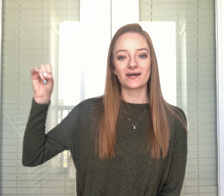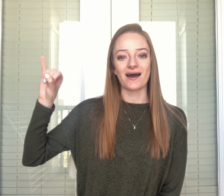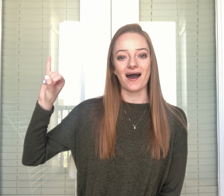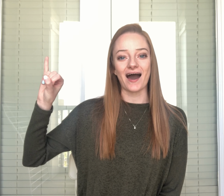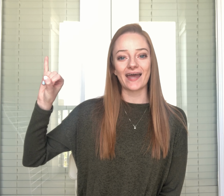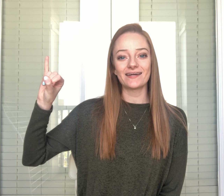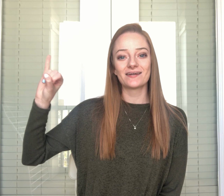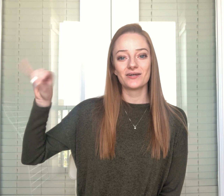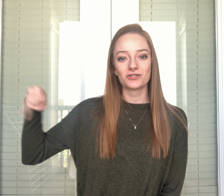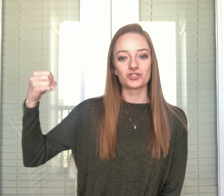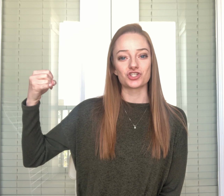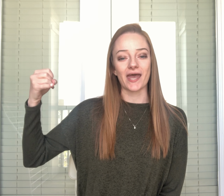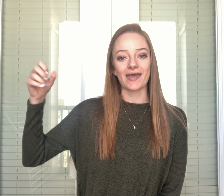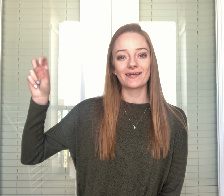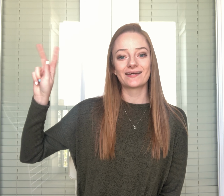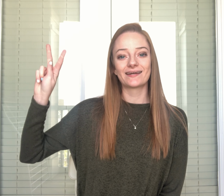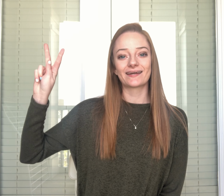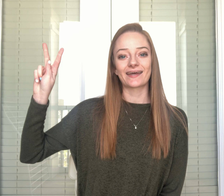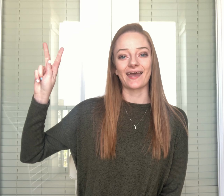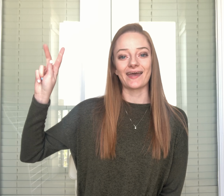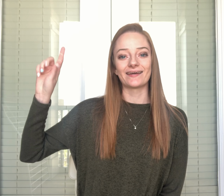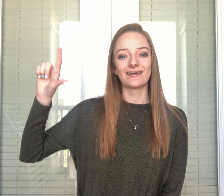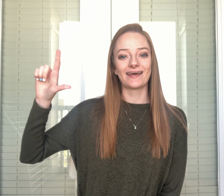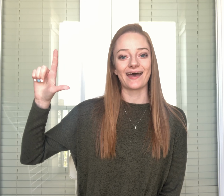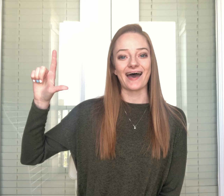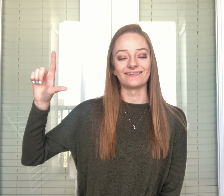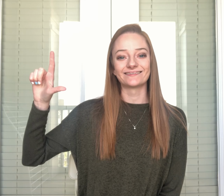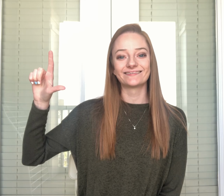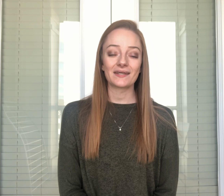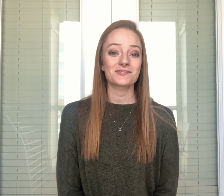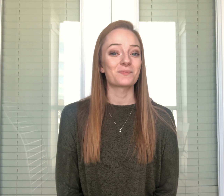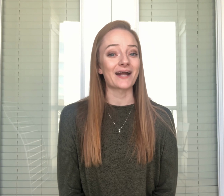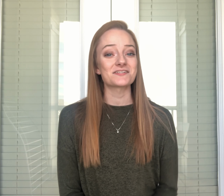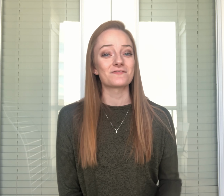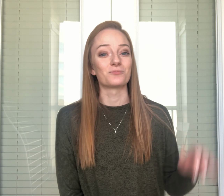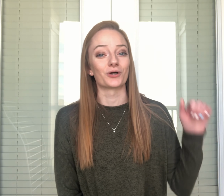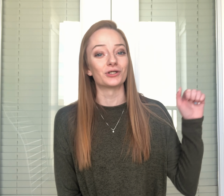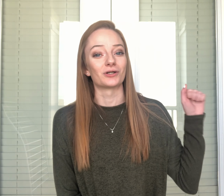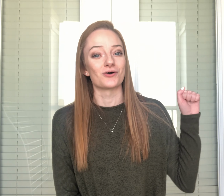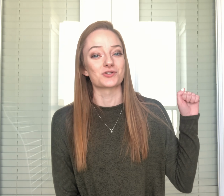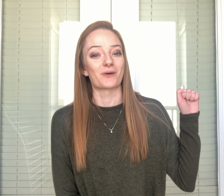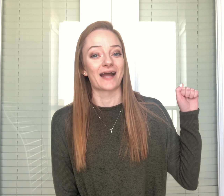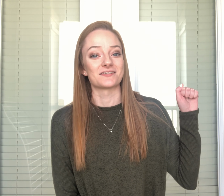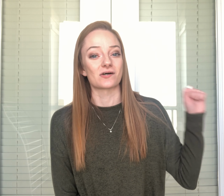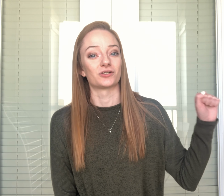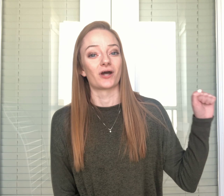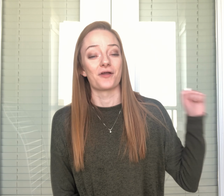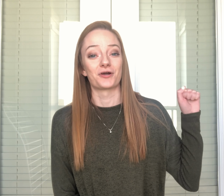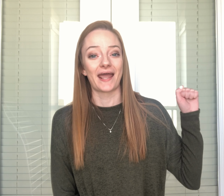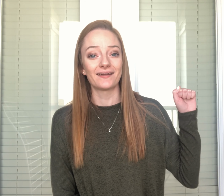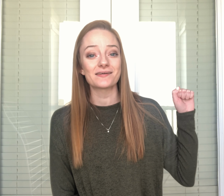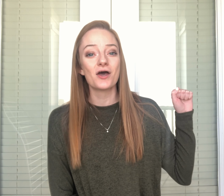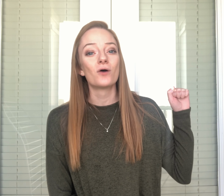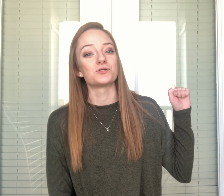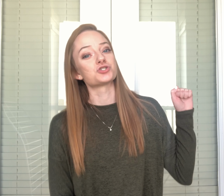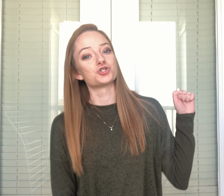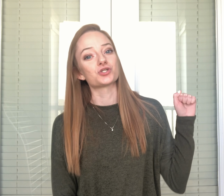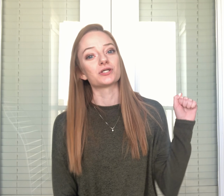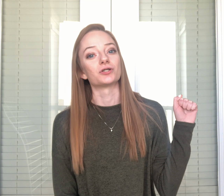I, J, K, L. To practice even more, you can also practice on your other hand, which is usually your